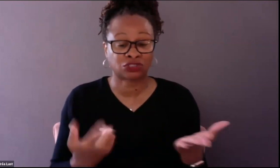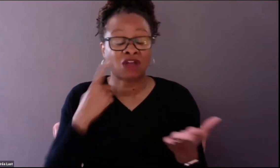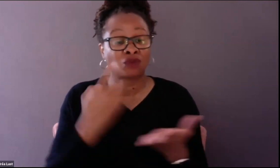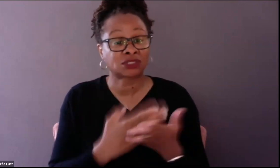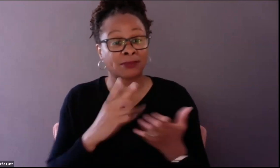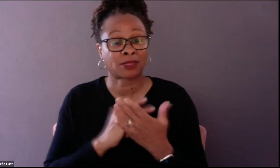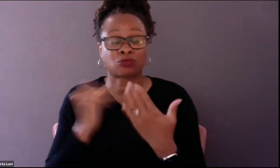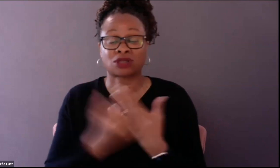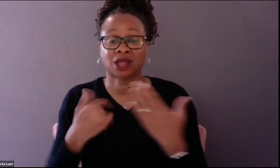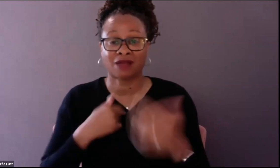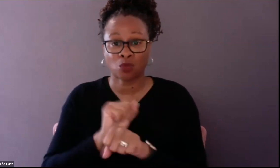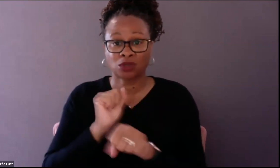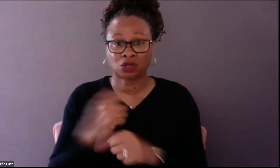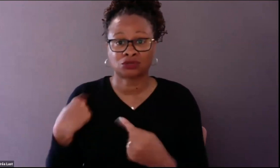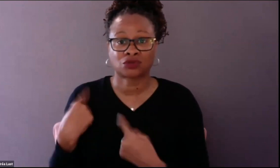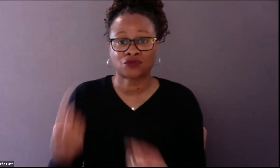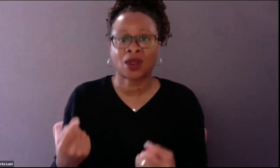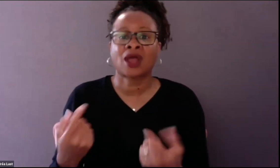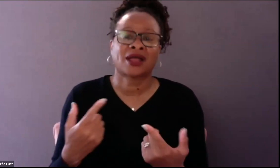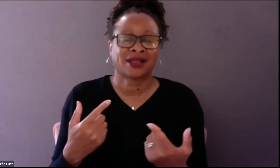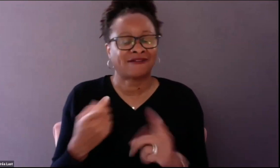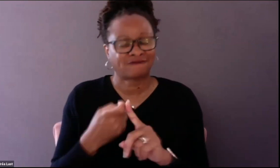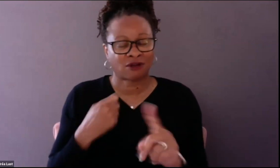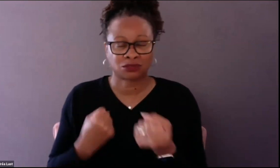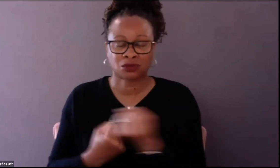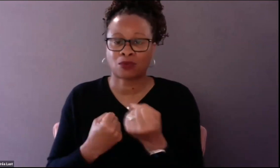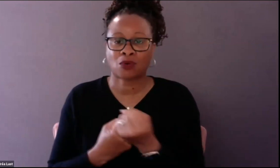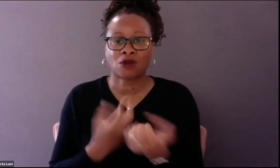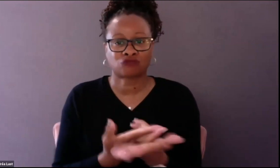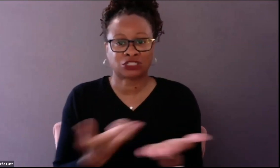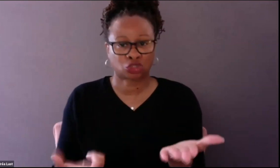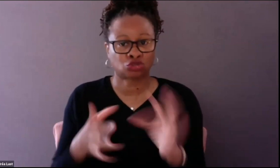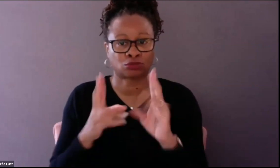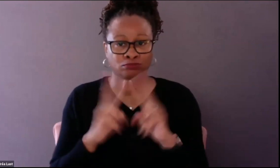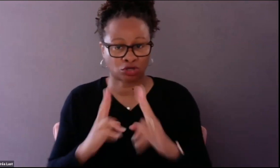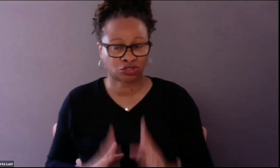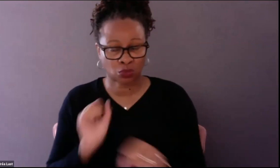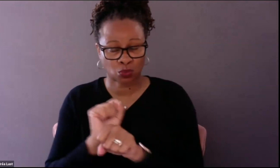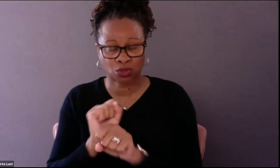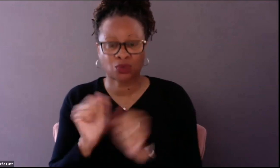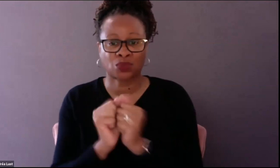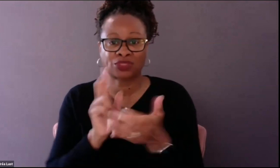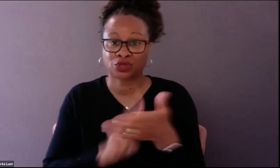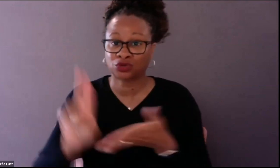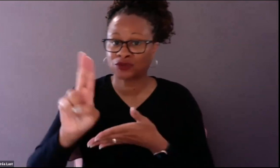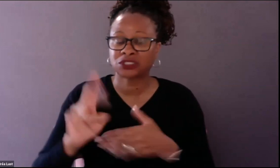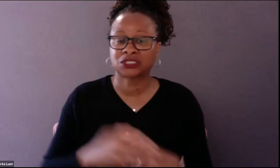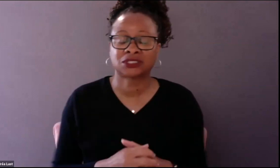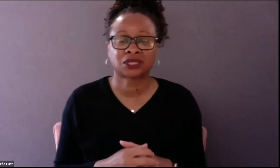projects that I've worked on have come from support research partnership work with universities, and that